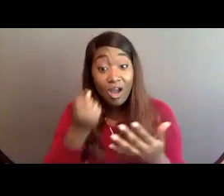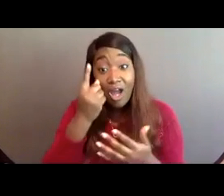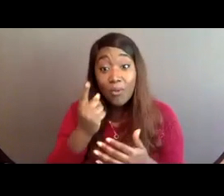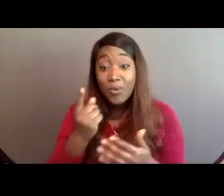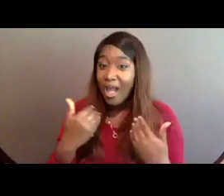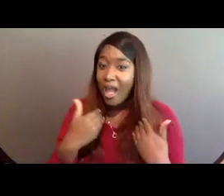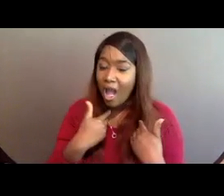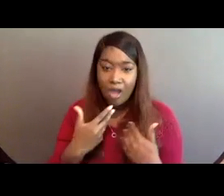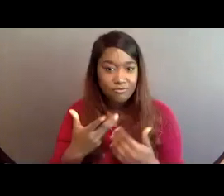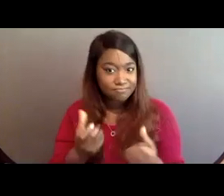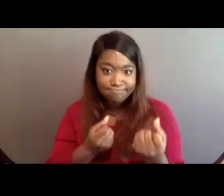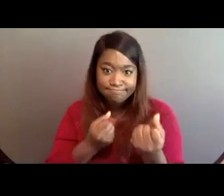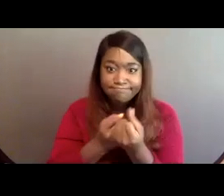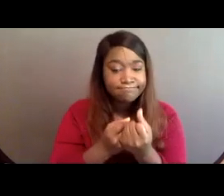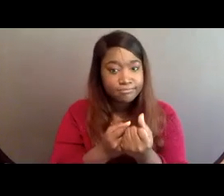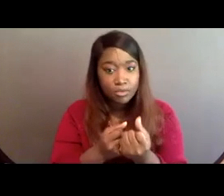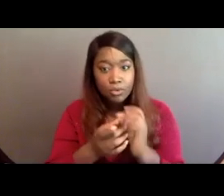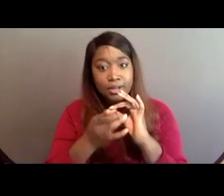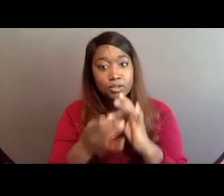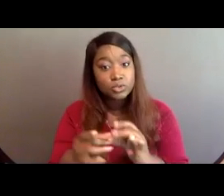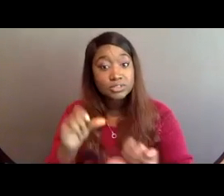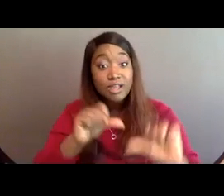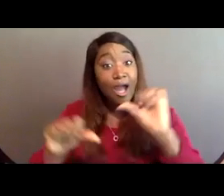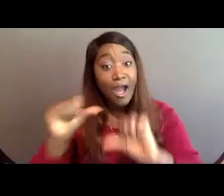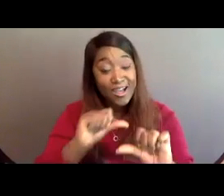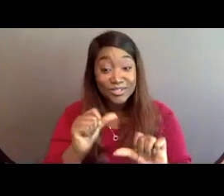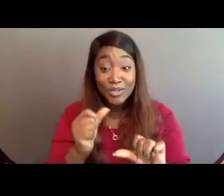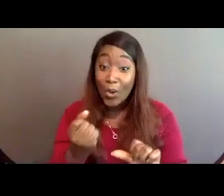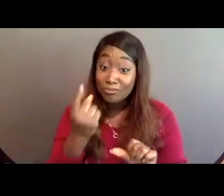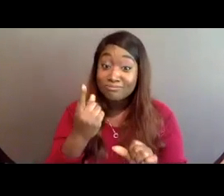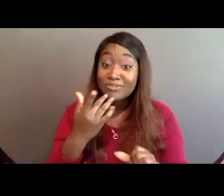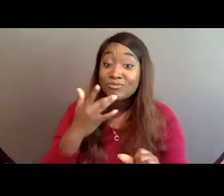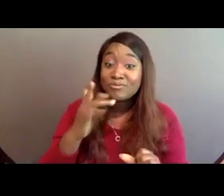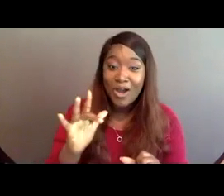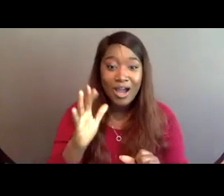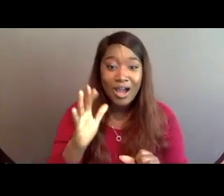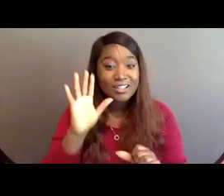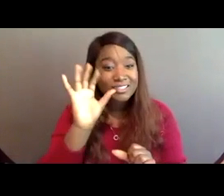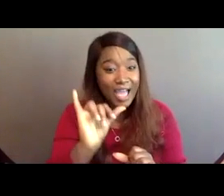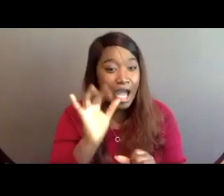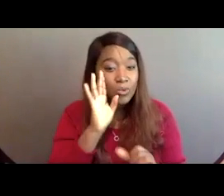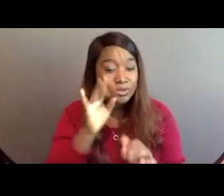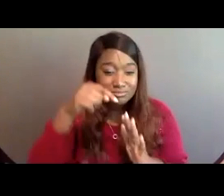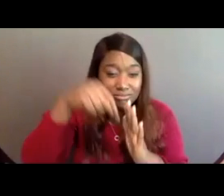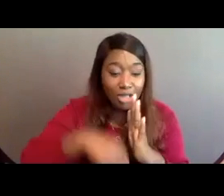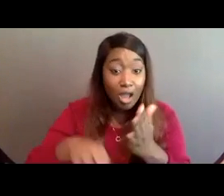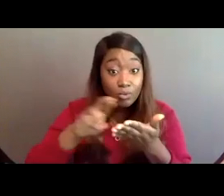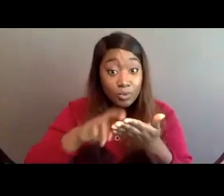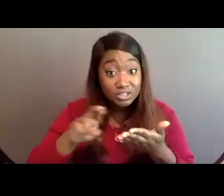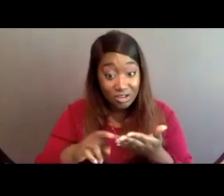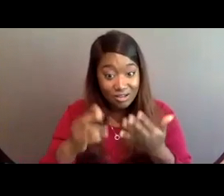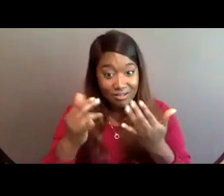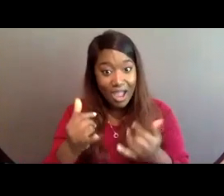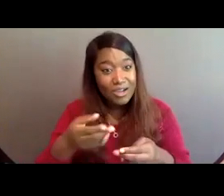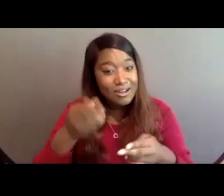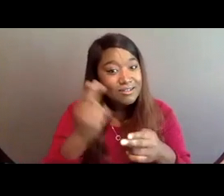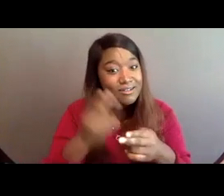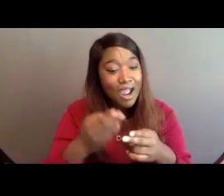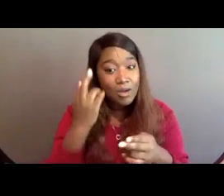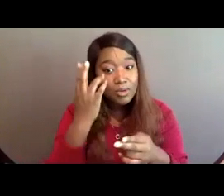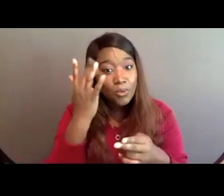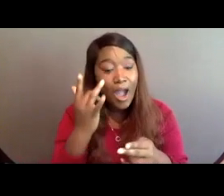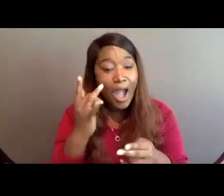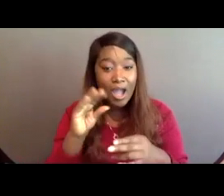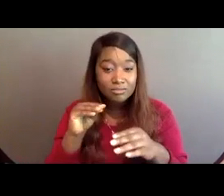now. Incidentally, it was thoroughly researched and found that we can actually name why it is that it has its therapeutic effect.